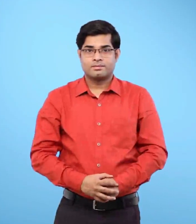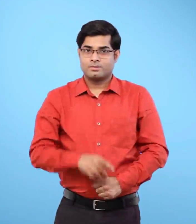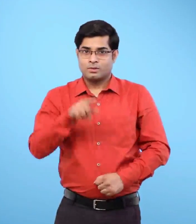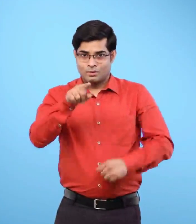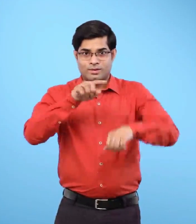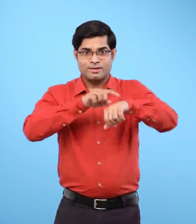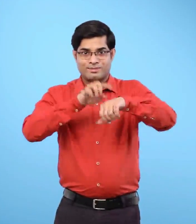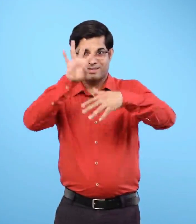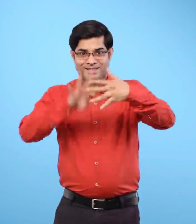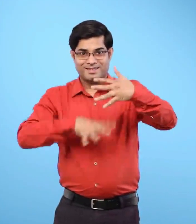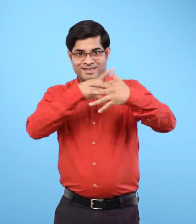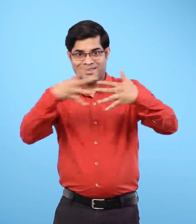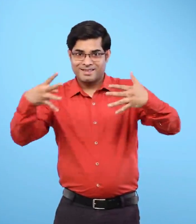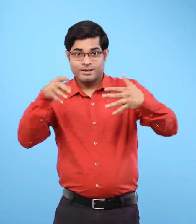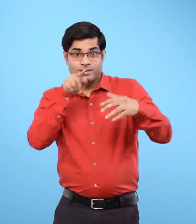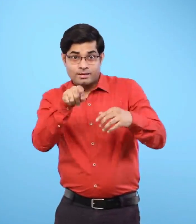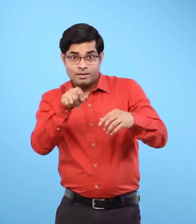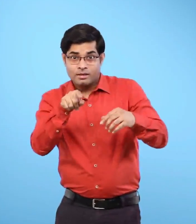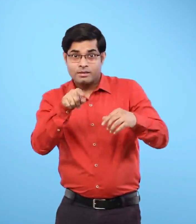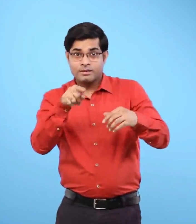On which days do you have a drawing period?